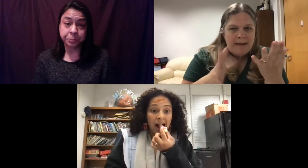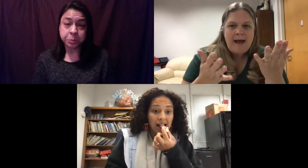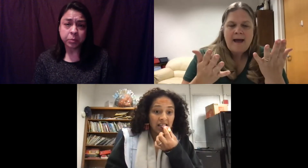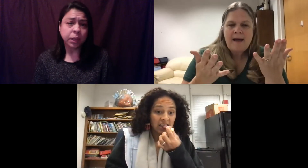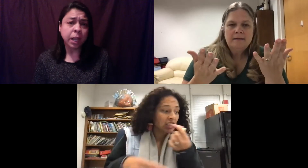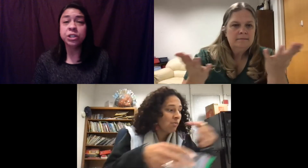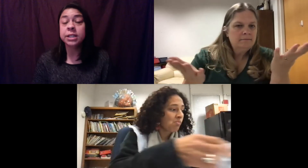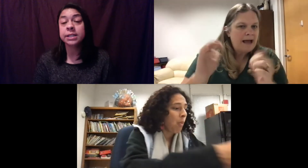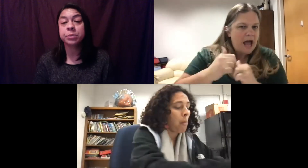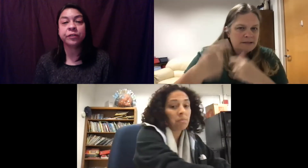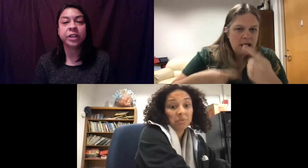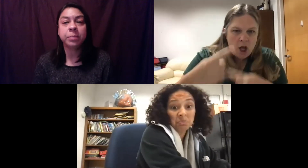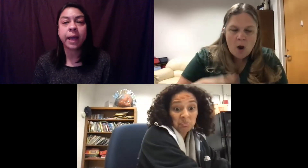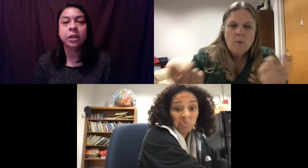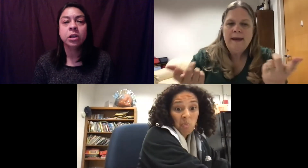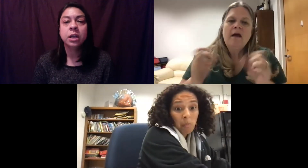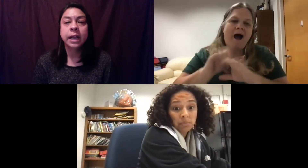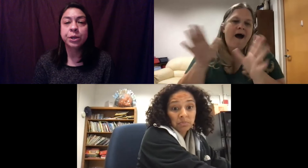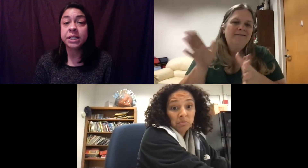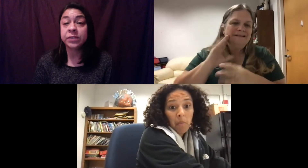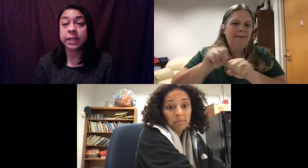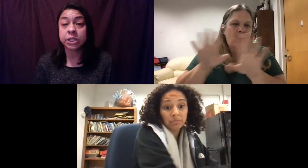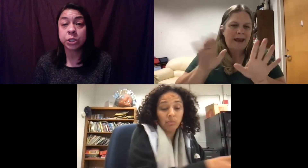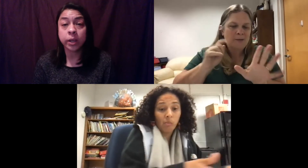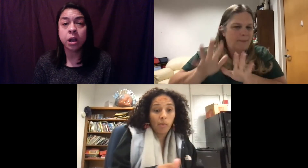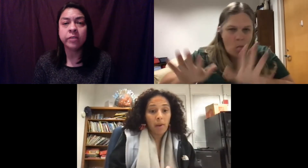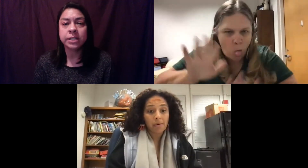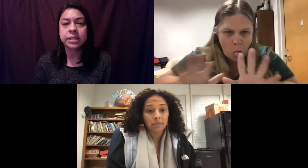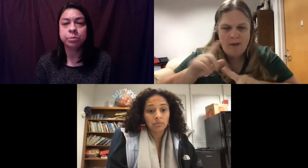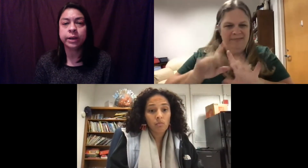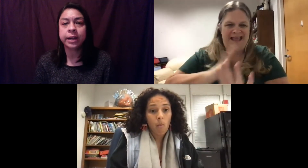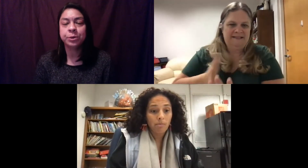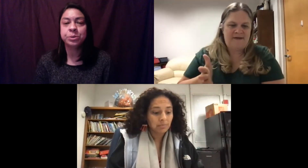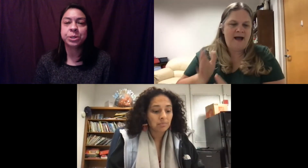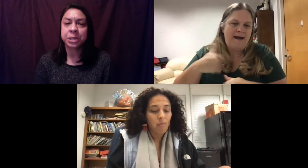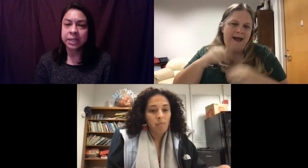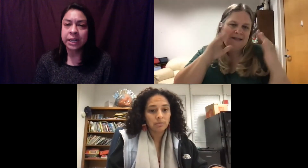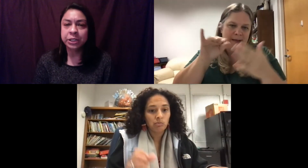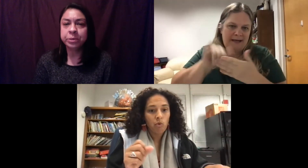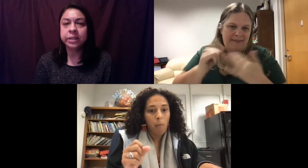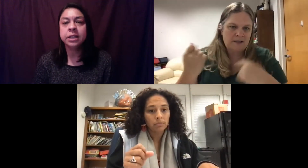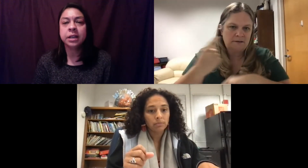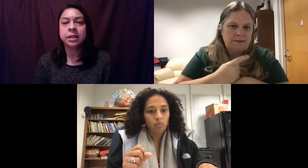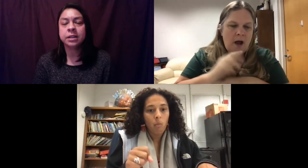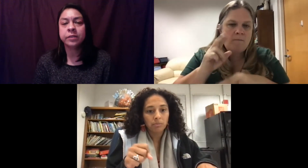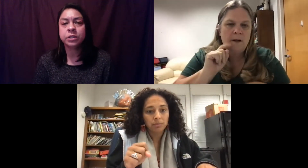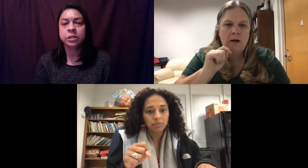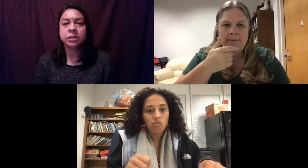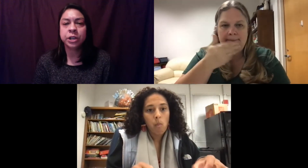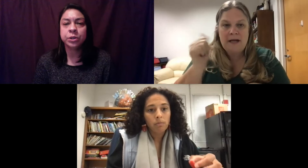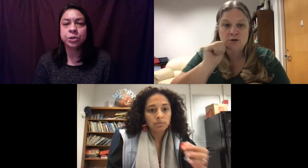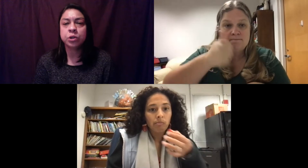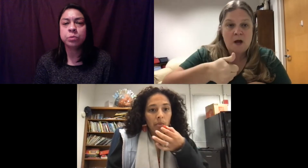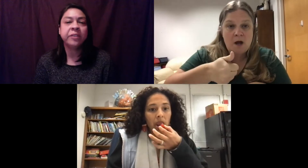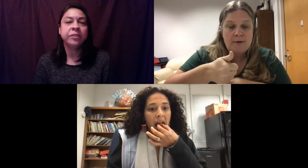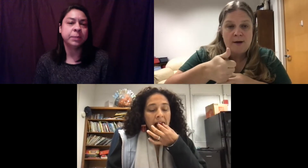together, I would just like some of your feedback, how you guys feel like it's going. Obviously, the breakout rooms are a little bit of